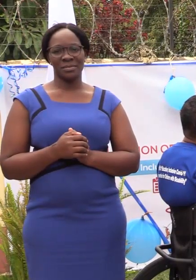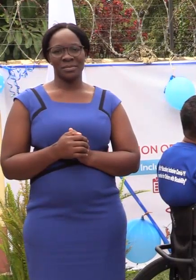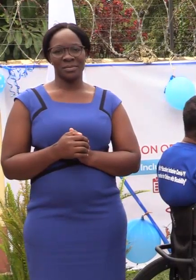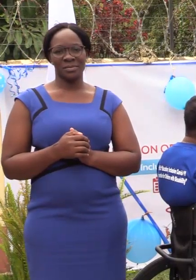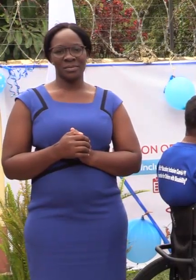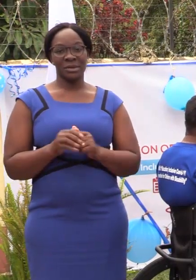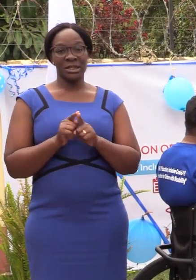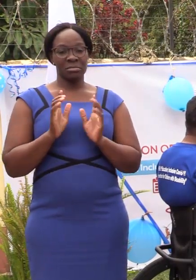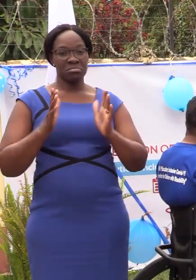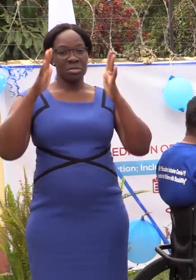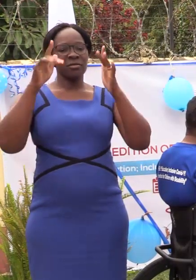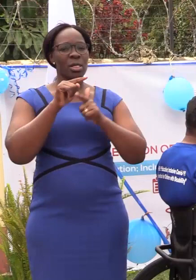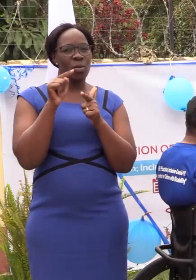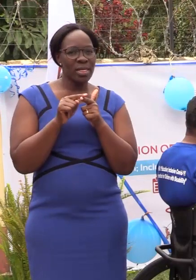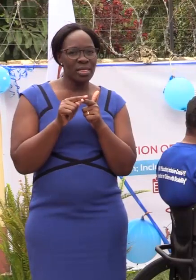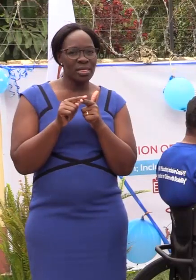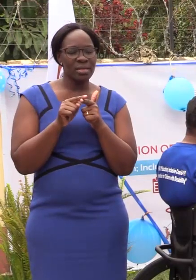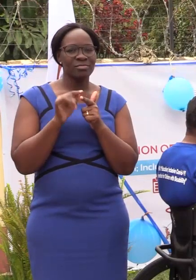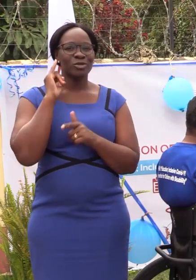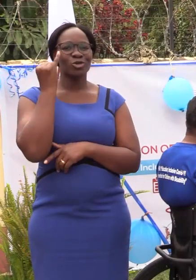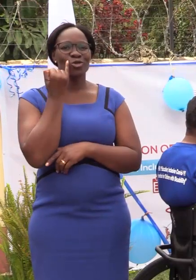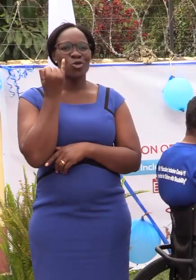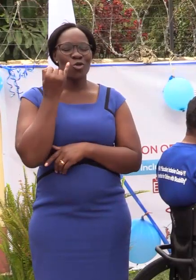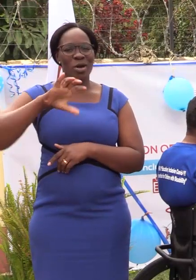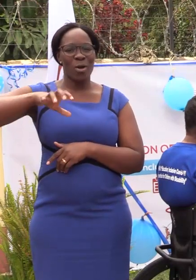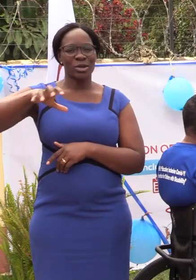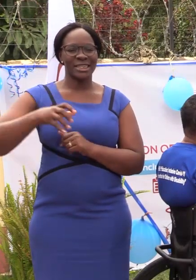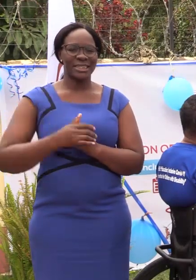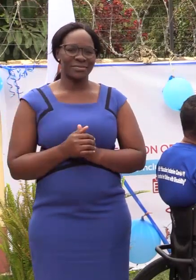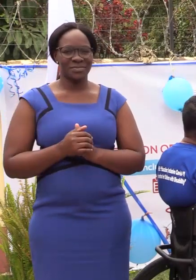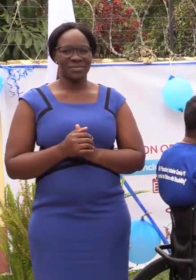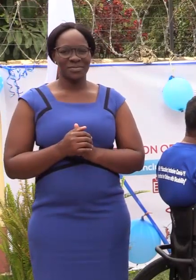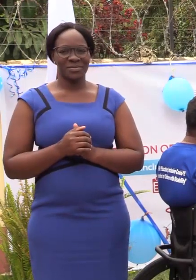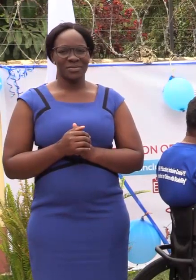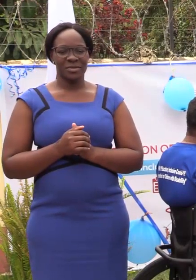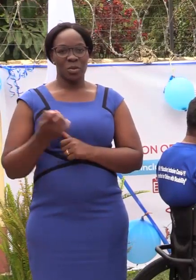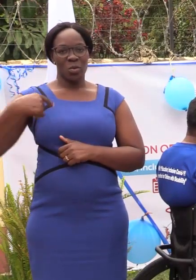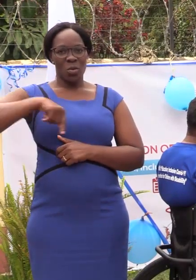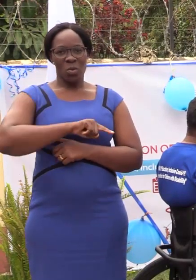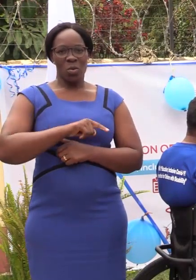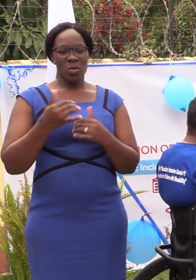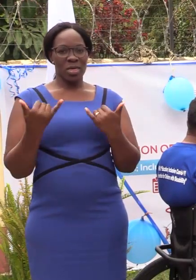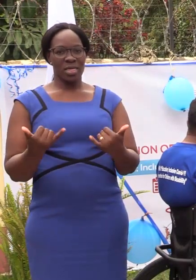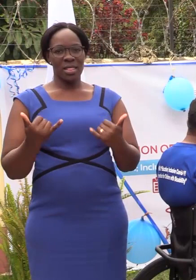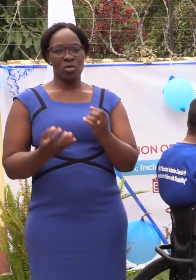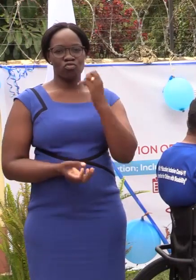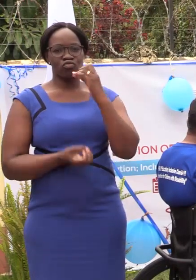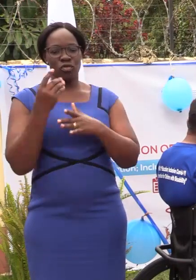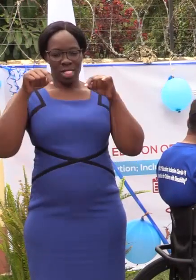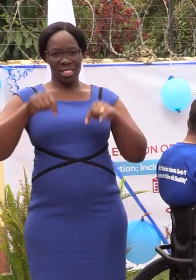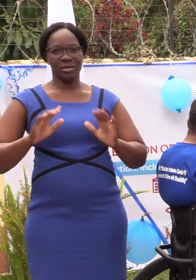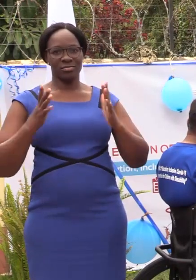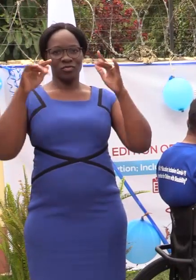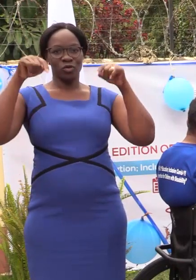And the event will be in Isiolo County. So we therefore launch this